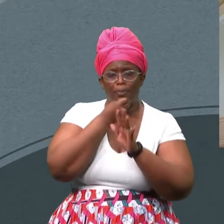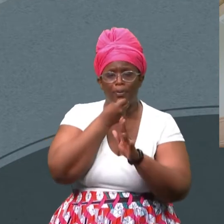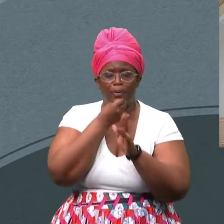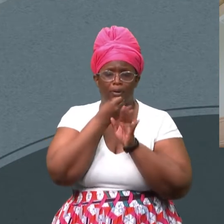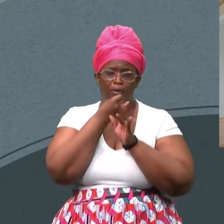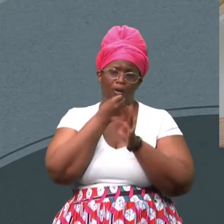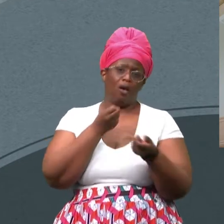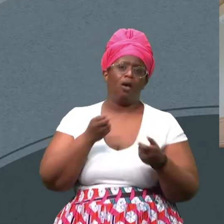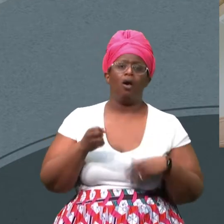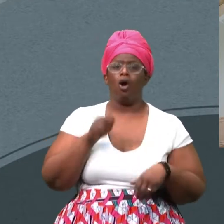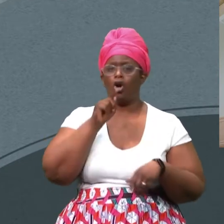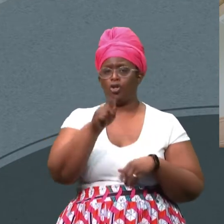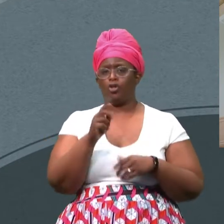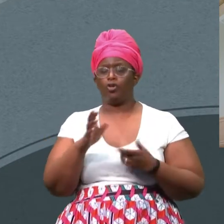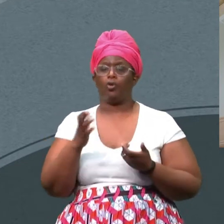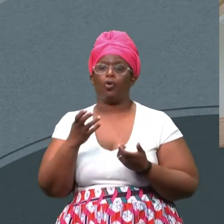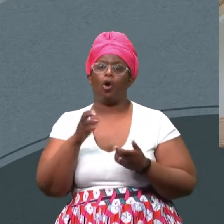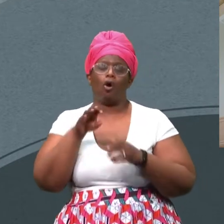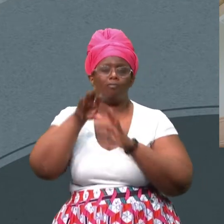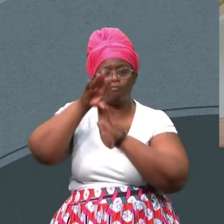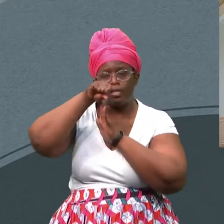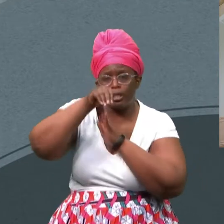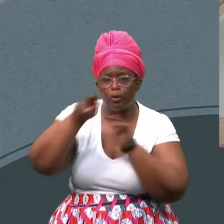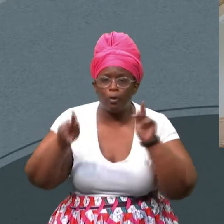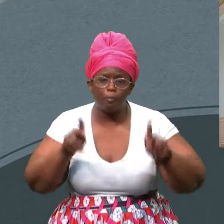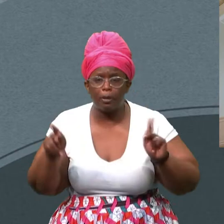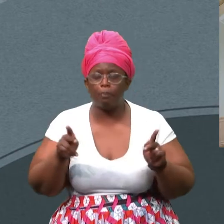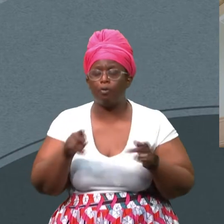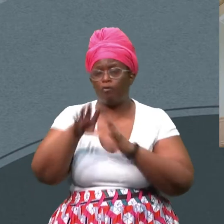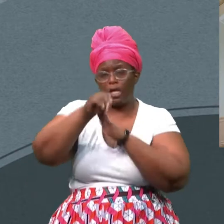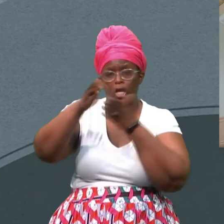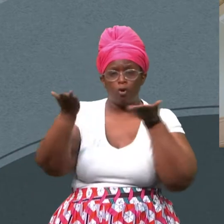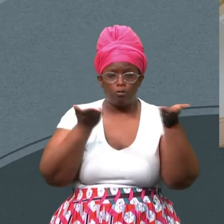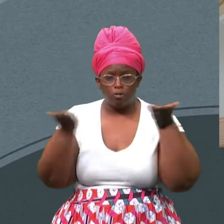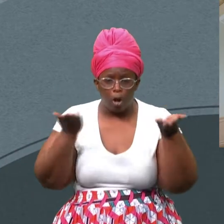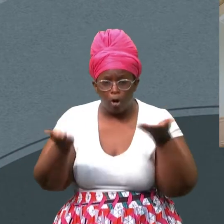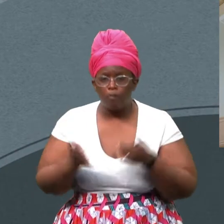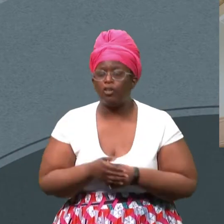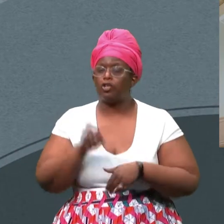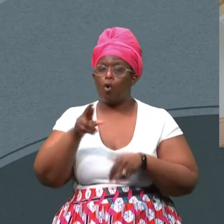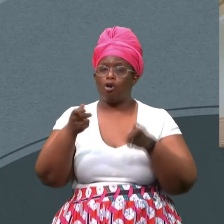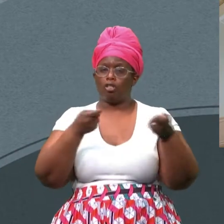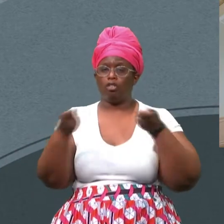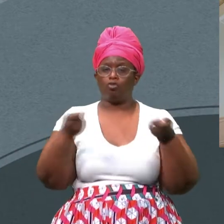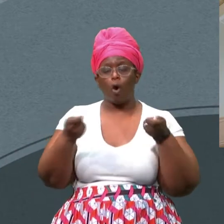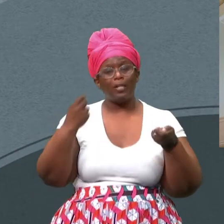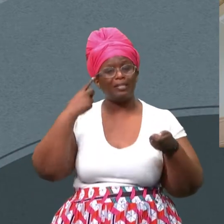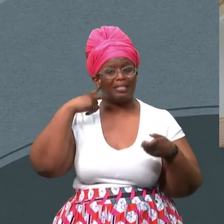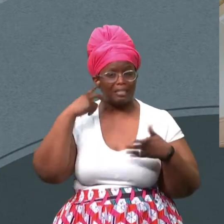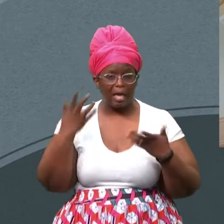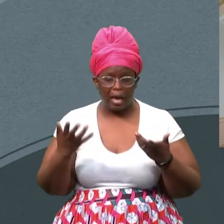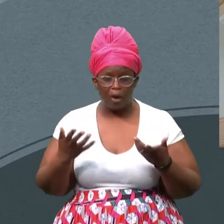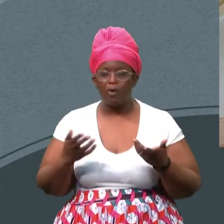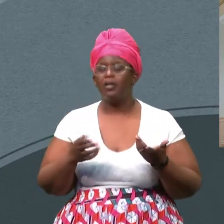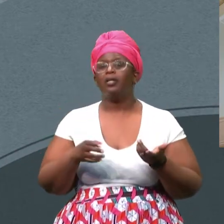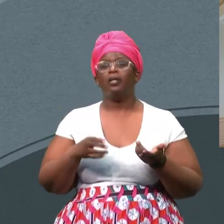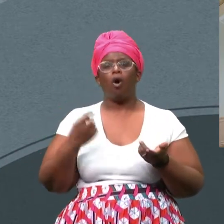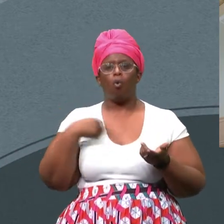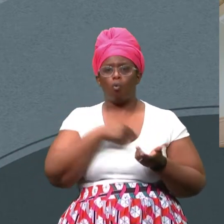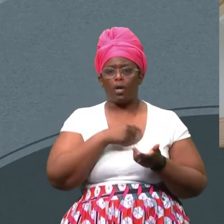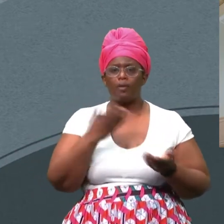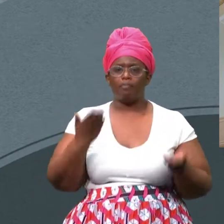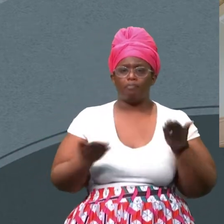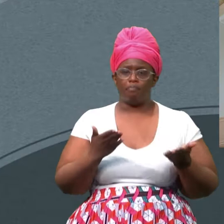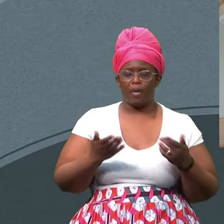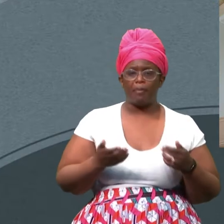is no different than if you're behind a camera or at a sound console. The truth of the matter is, we may have had a